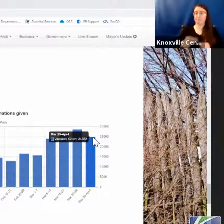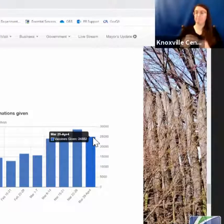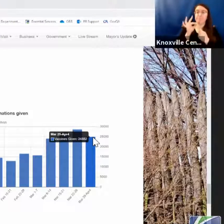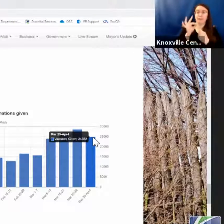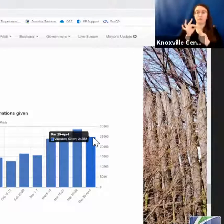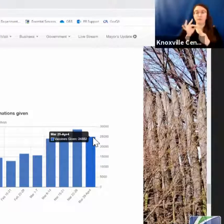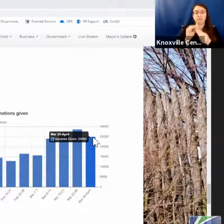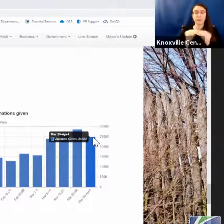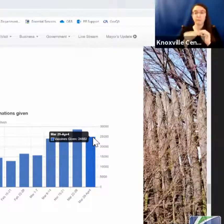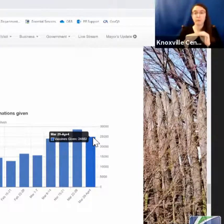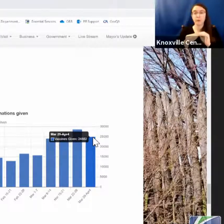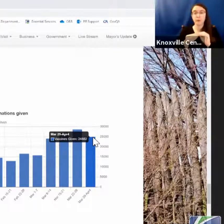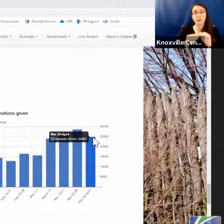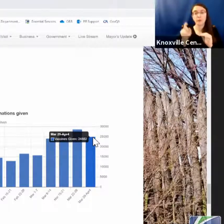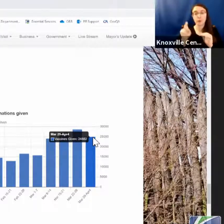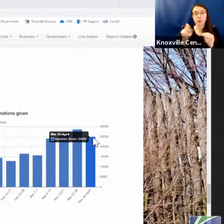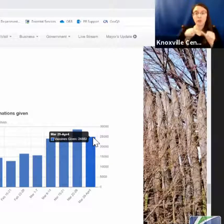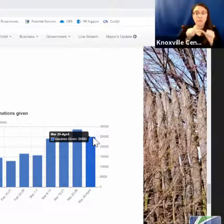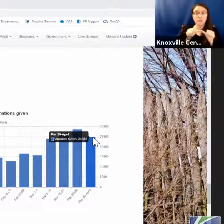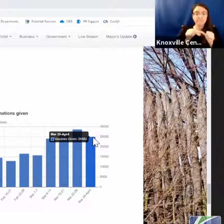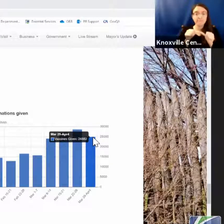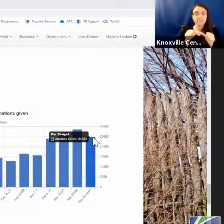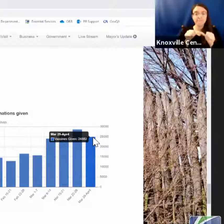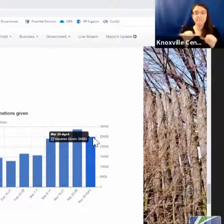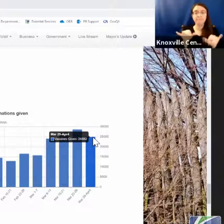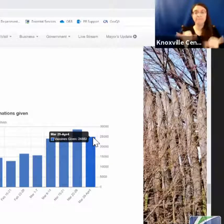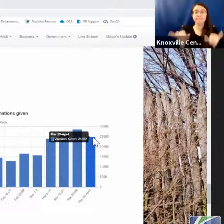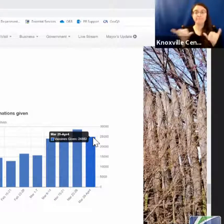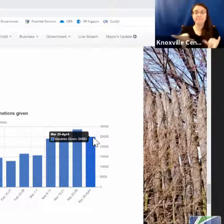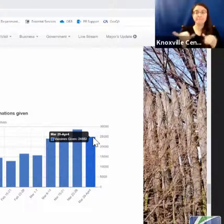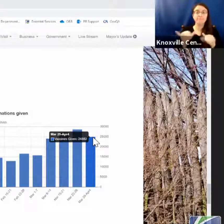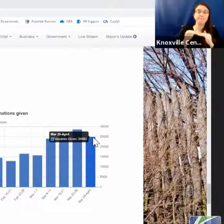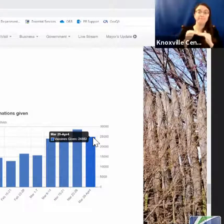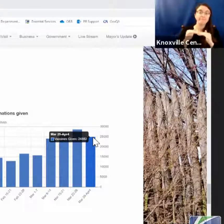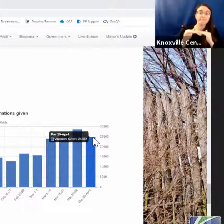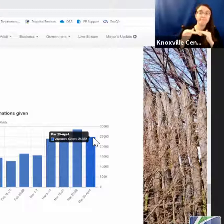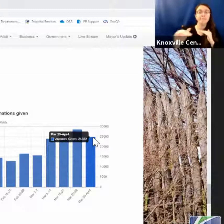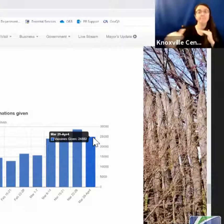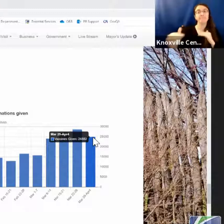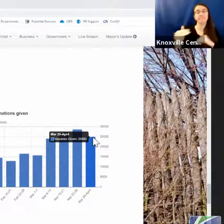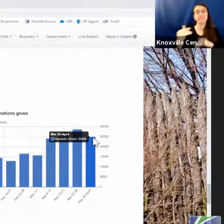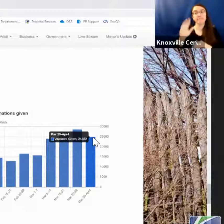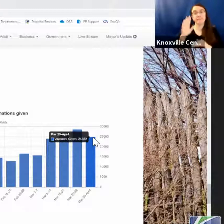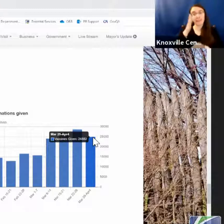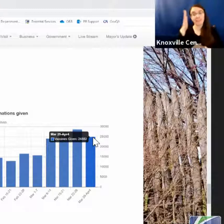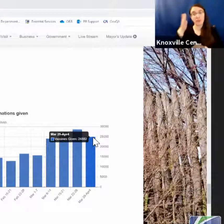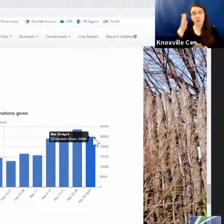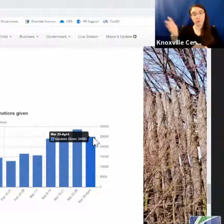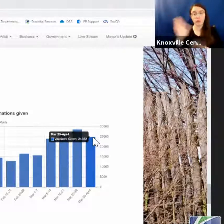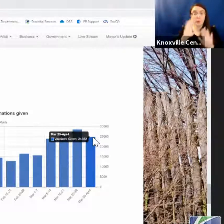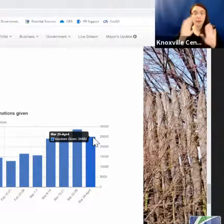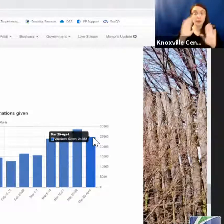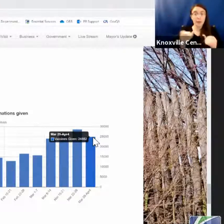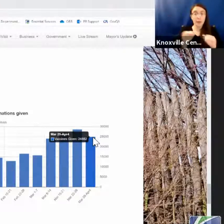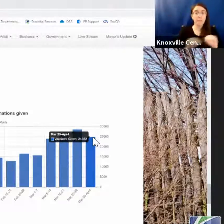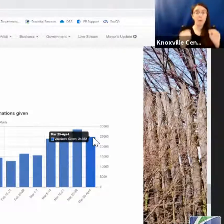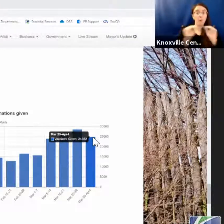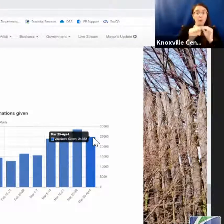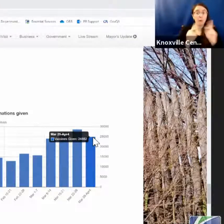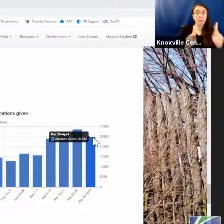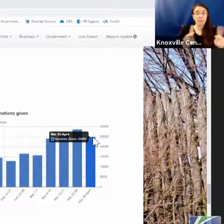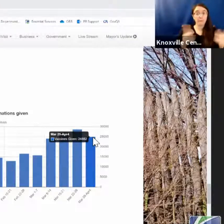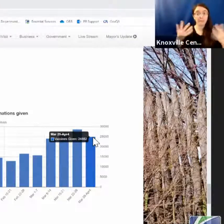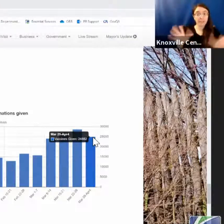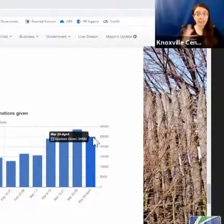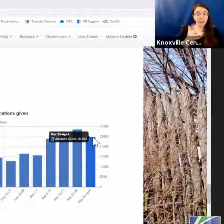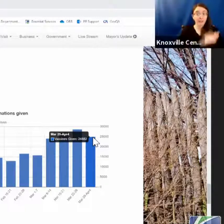distribution. We do expect weekly administration of vaccine to level off in the near future as more people get vaccinated. So